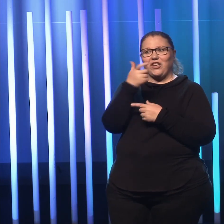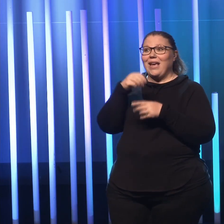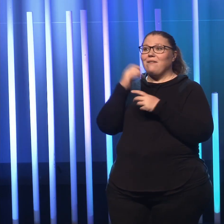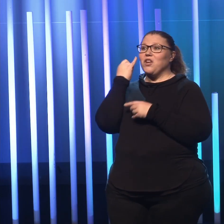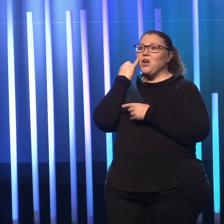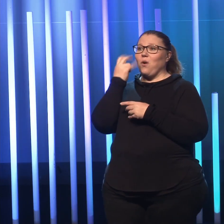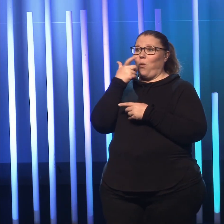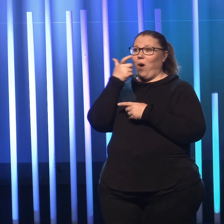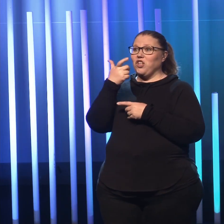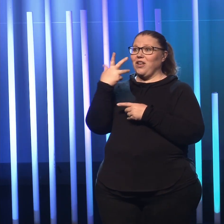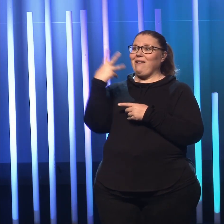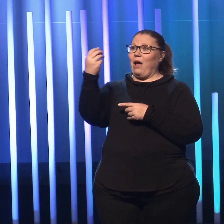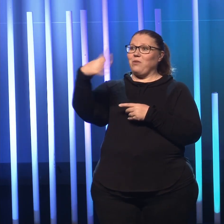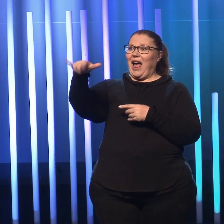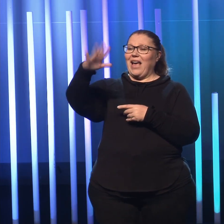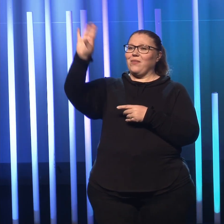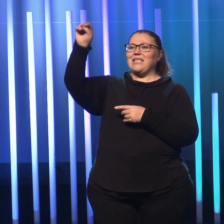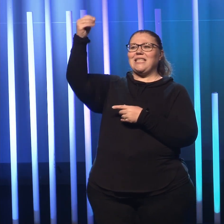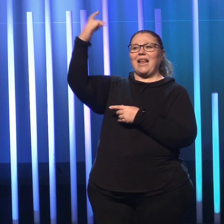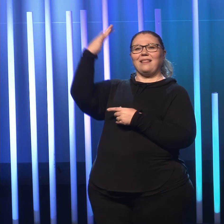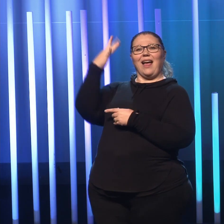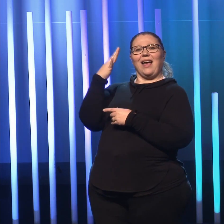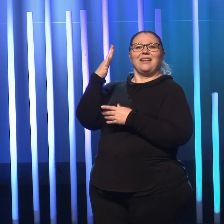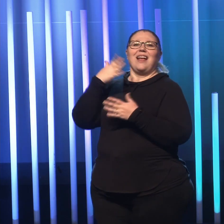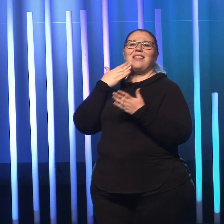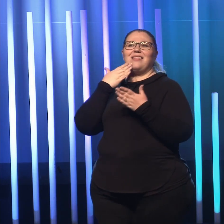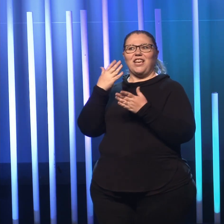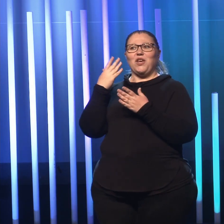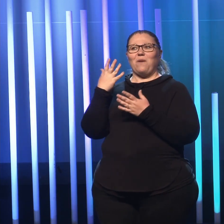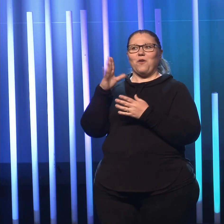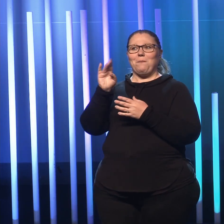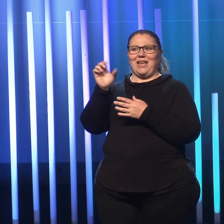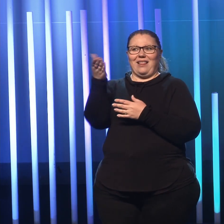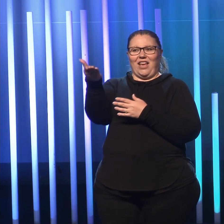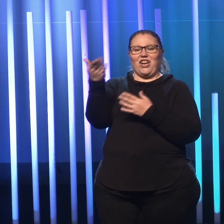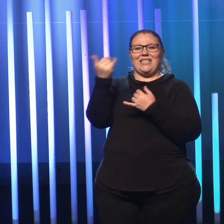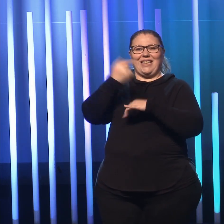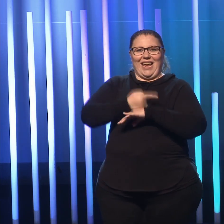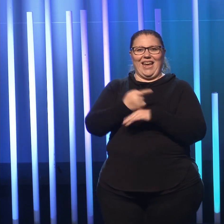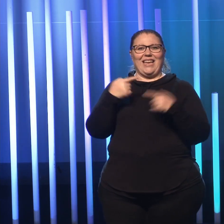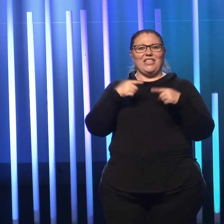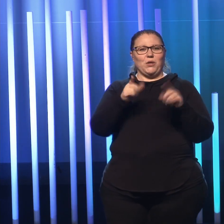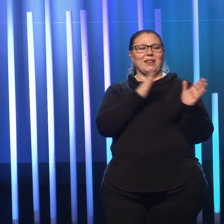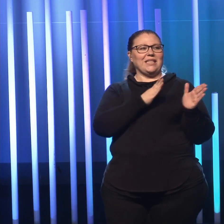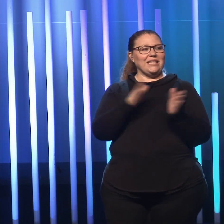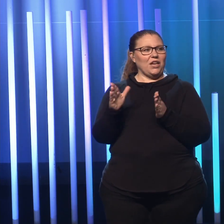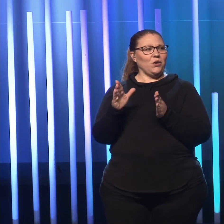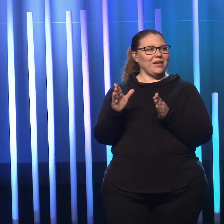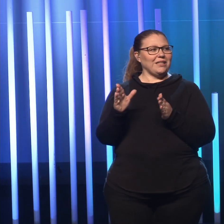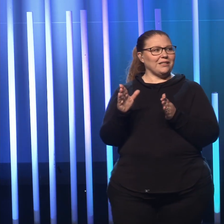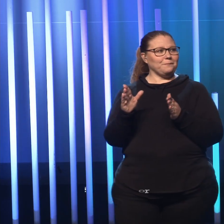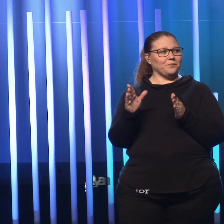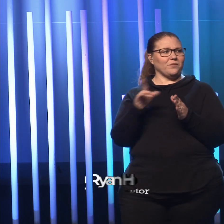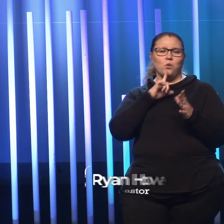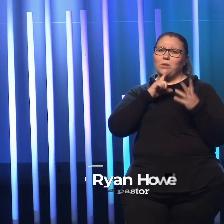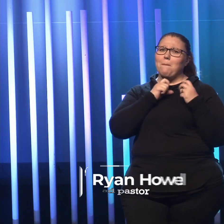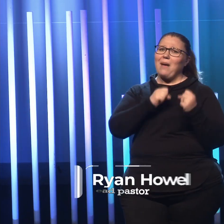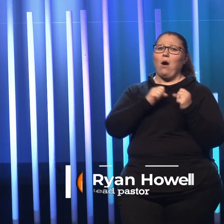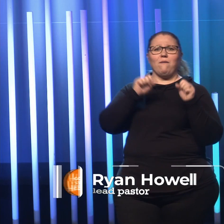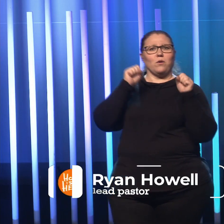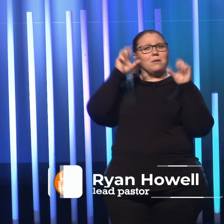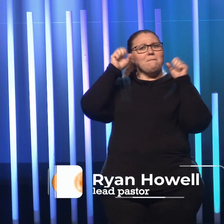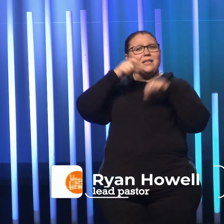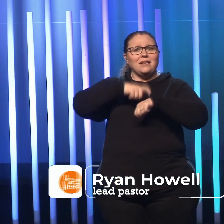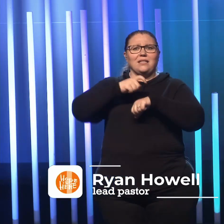atrium enjoying the sunlight, thank you for being out there today as we're in our series that is just a powerful, wonderful time to